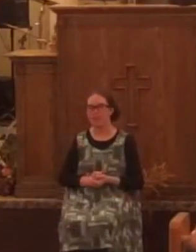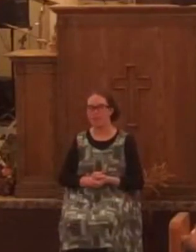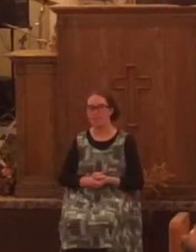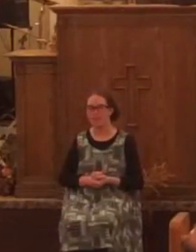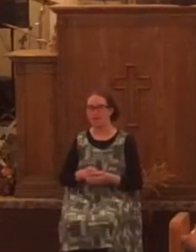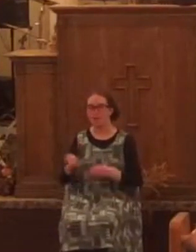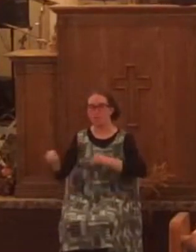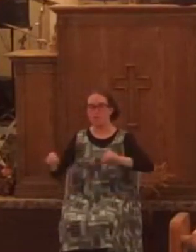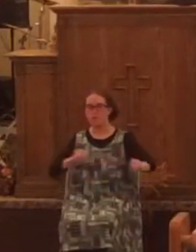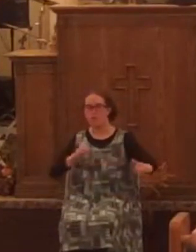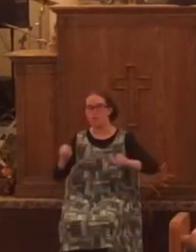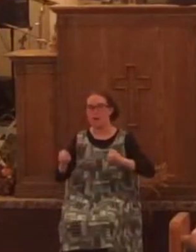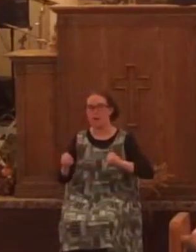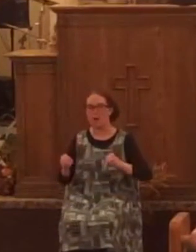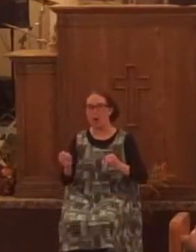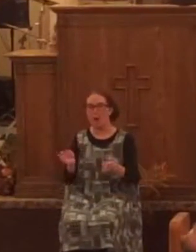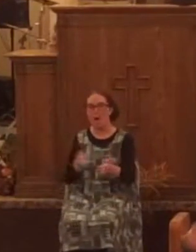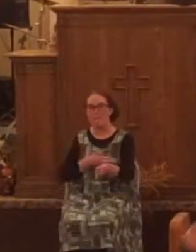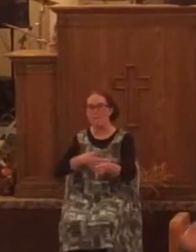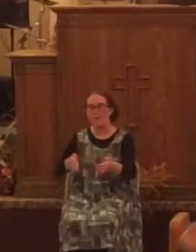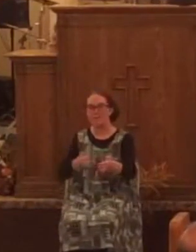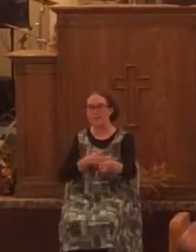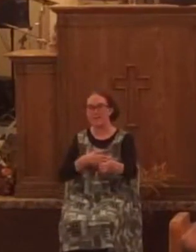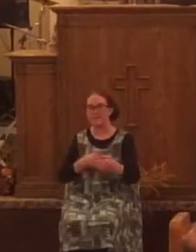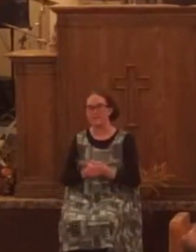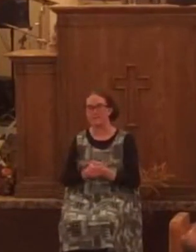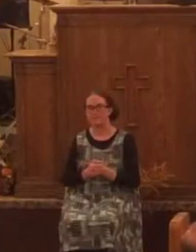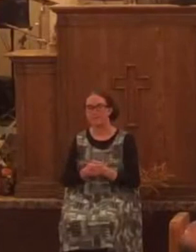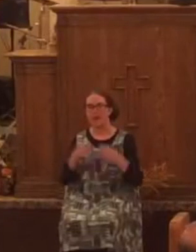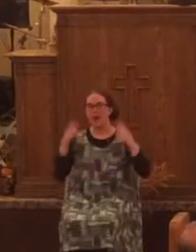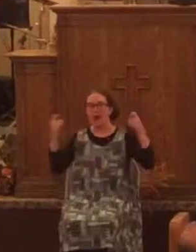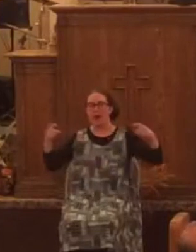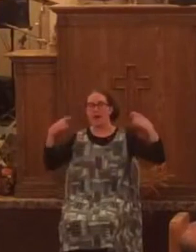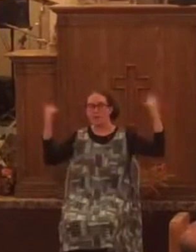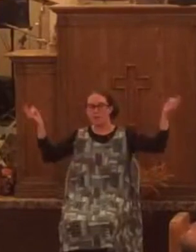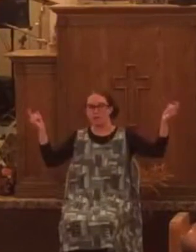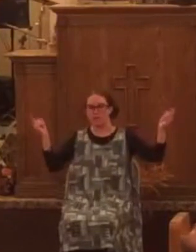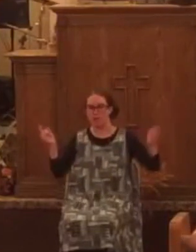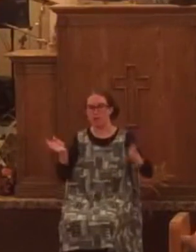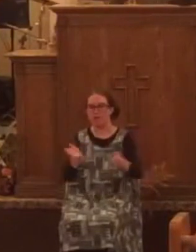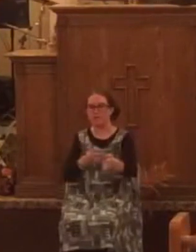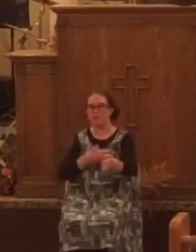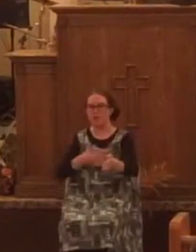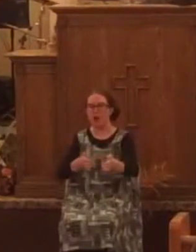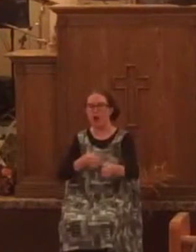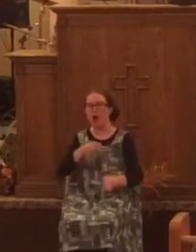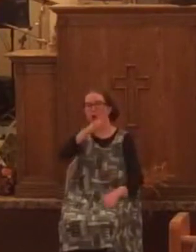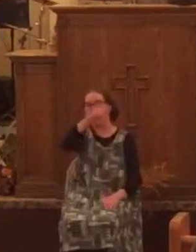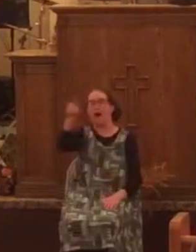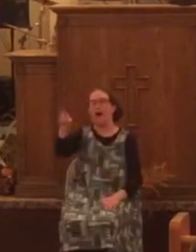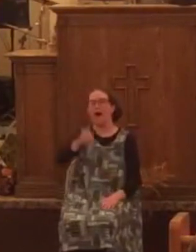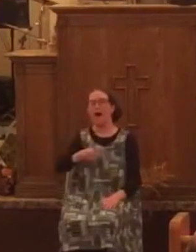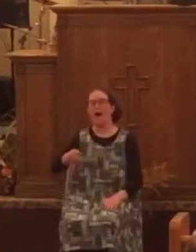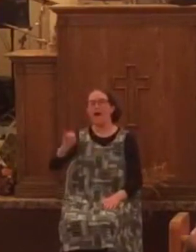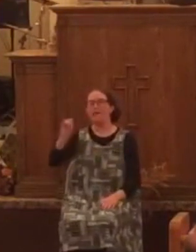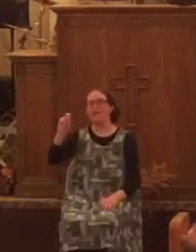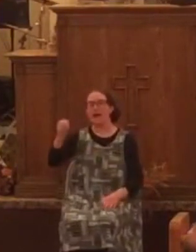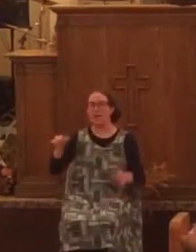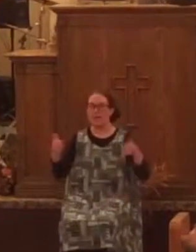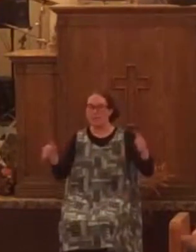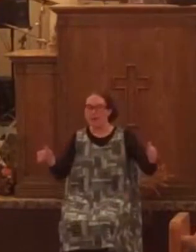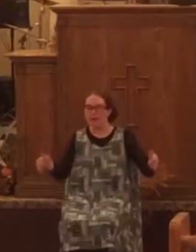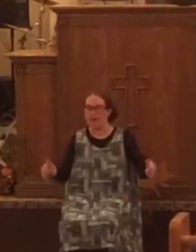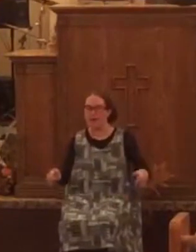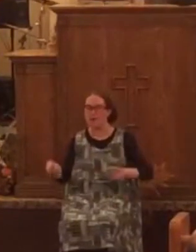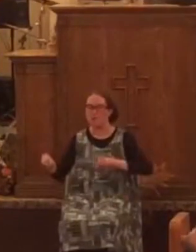yeah. is to move with the music. Hallelujah. When the songs of Zion are being played.